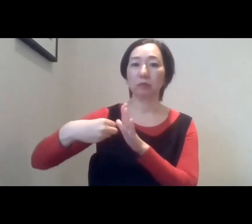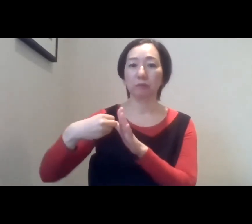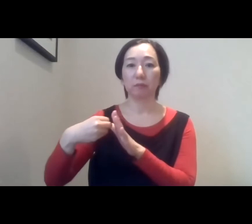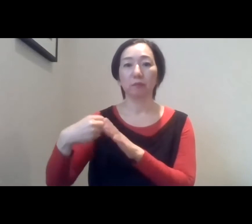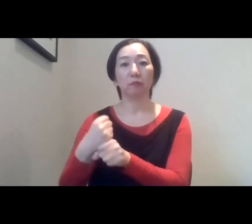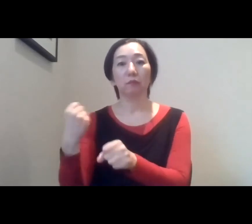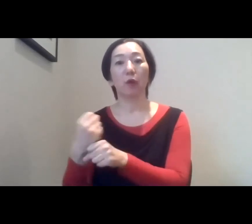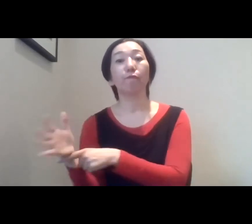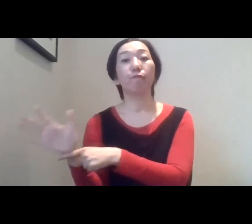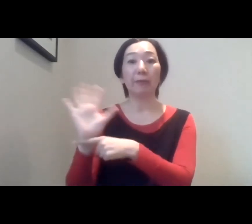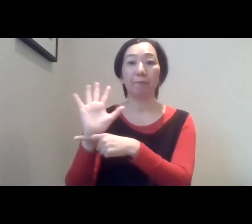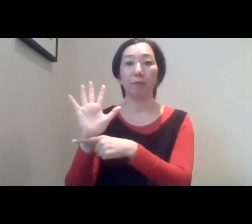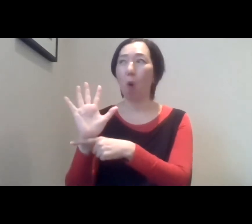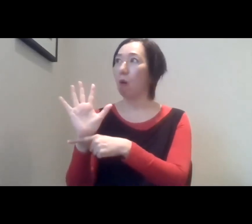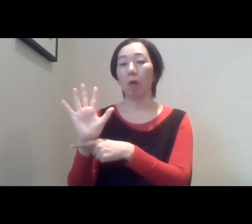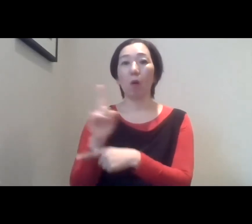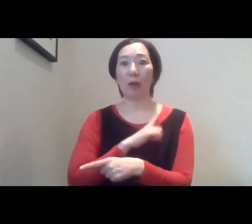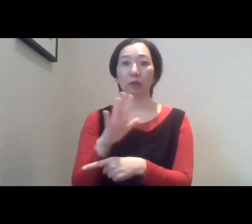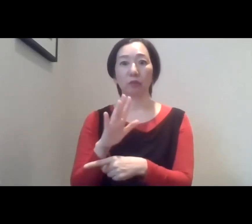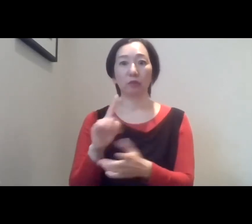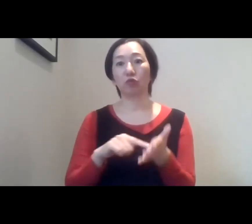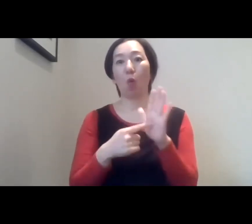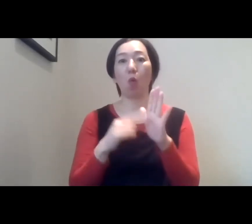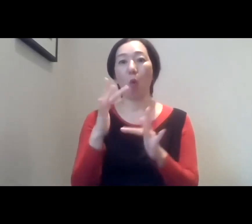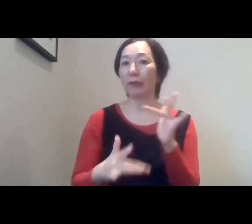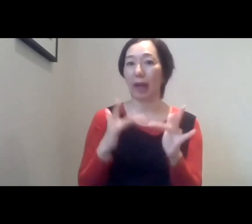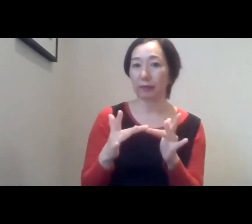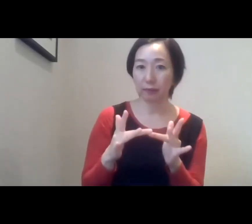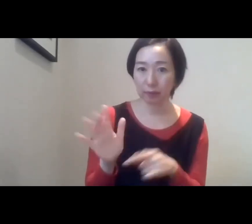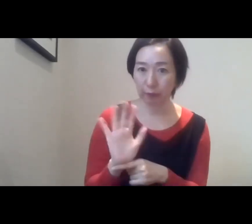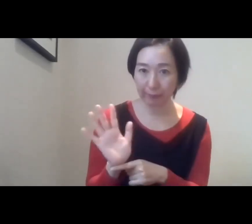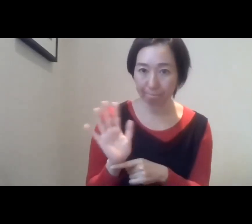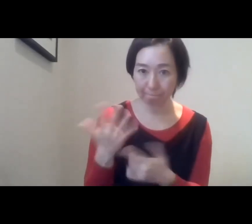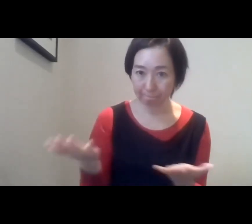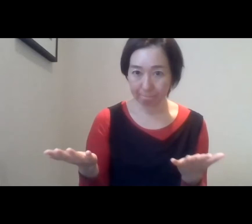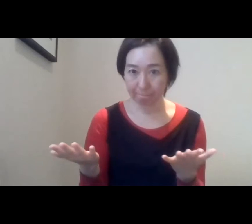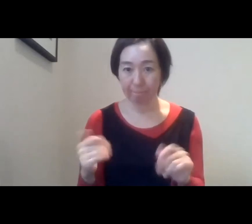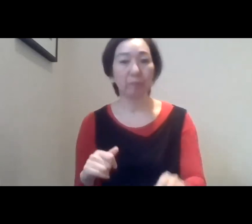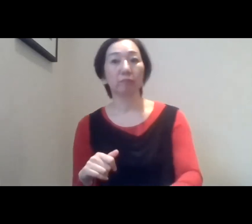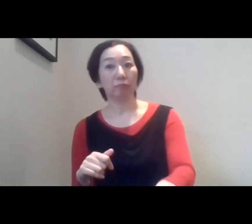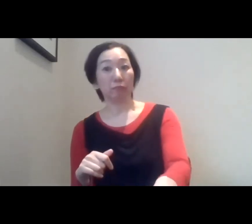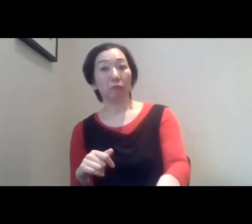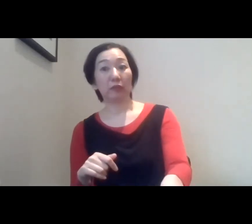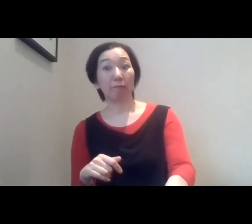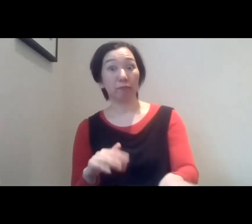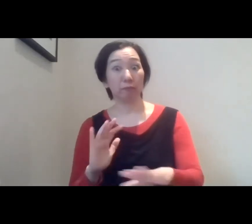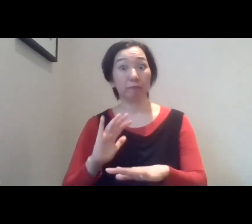live performances. Now, thankfully, we had recorded the entire performance with English subtitles and audio description, but we hadn't